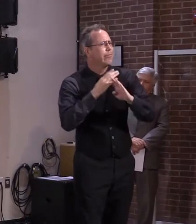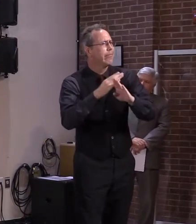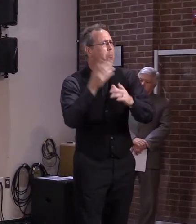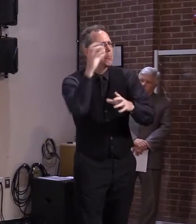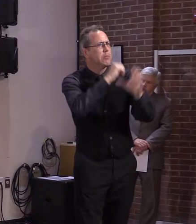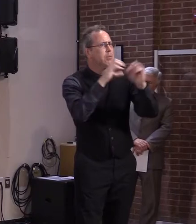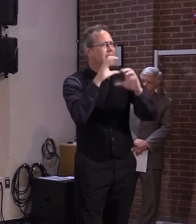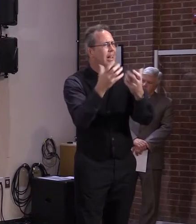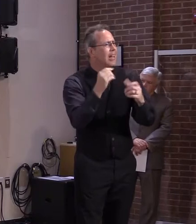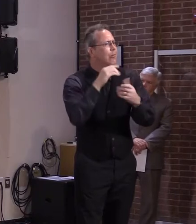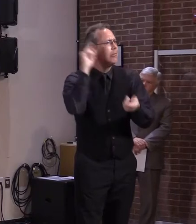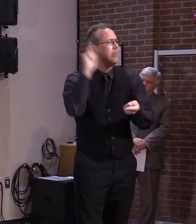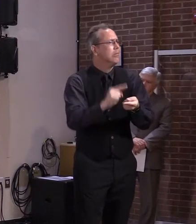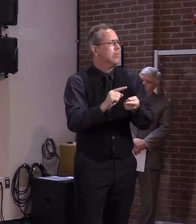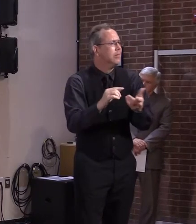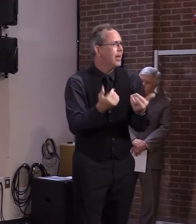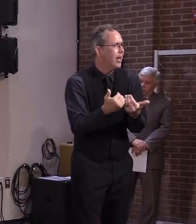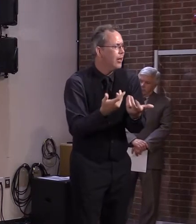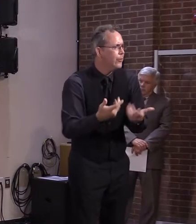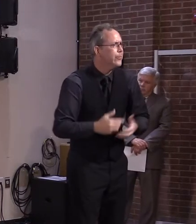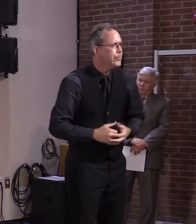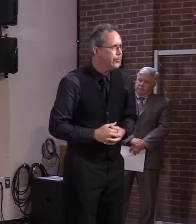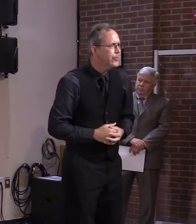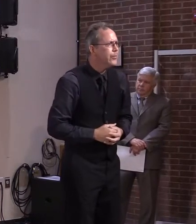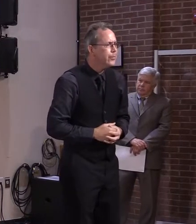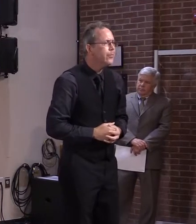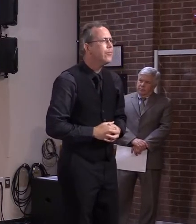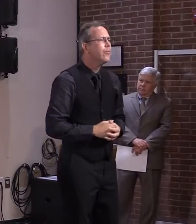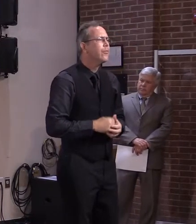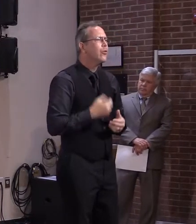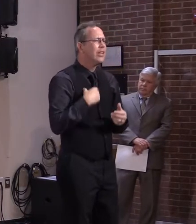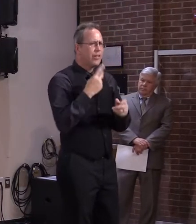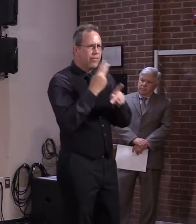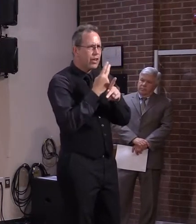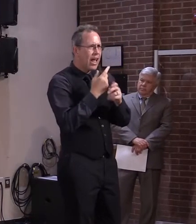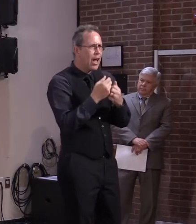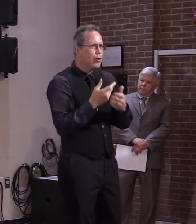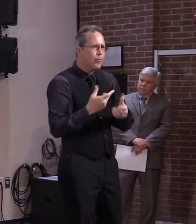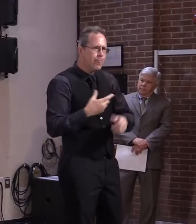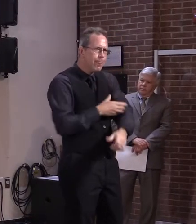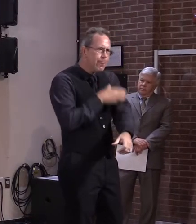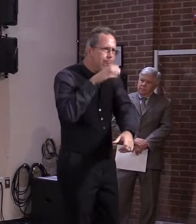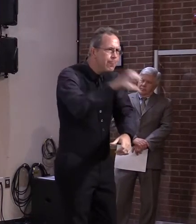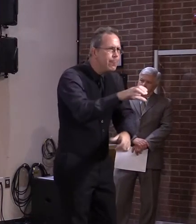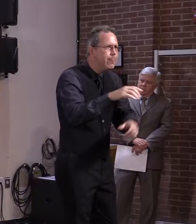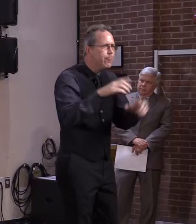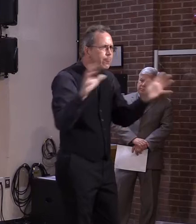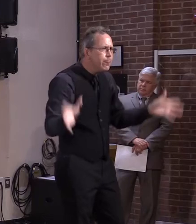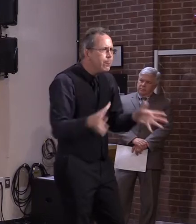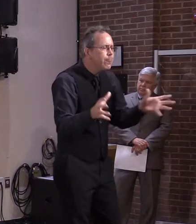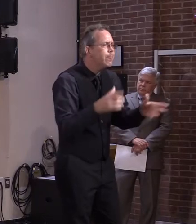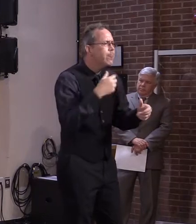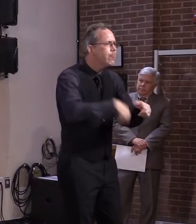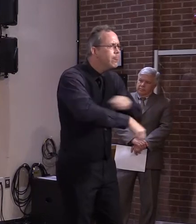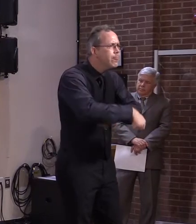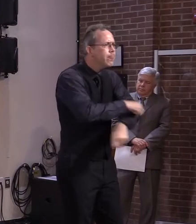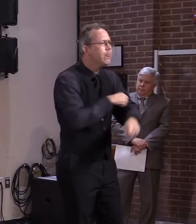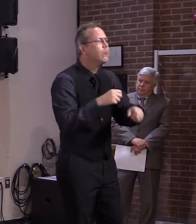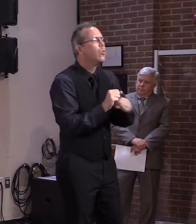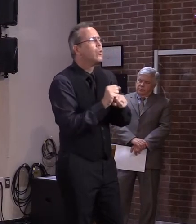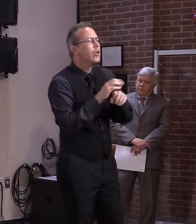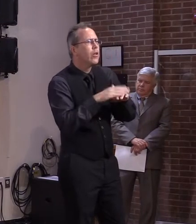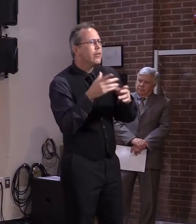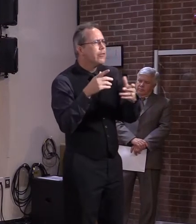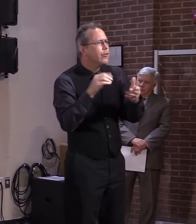our limited contact tracing resources towards the elementary level, where most students are not yet eligible for vaccination.